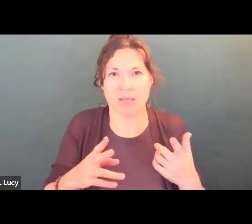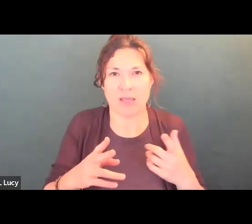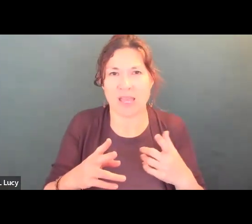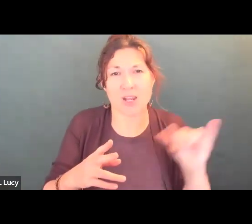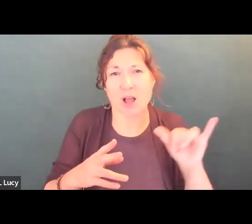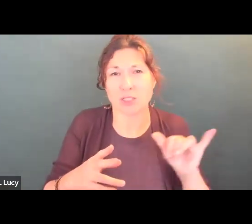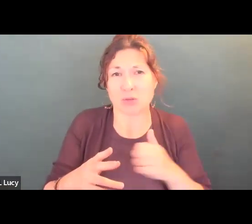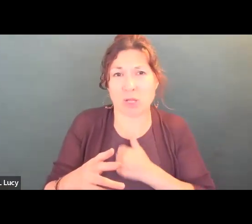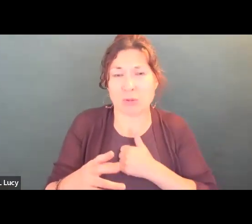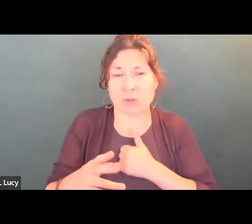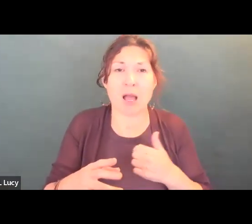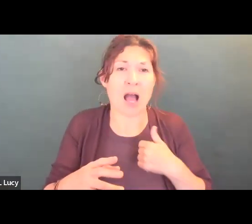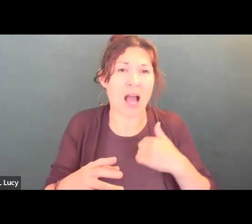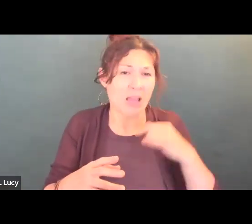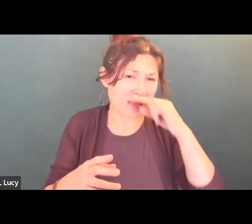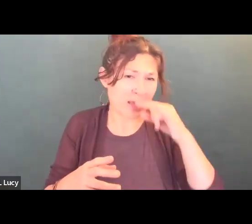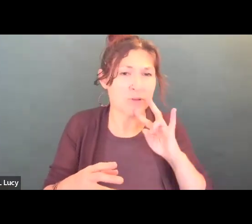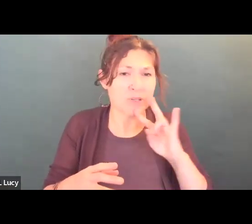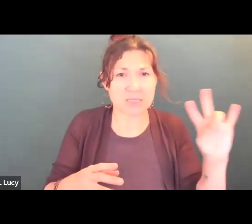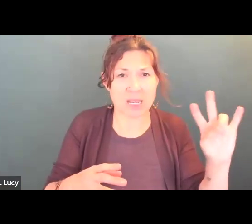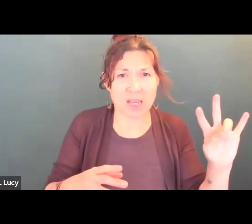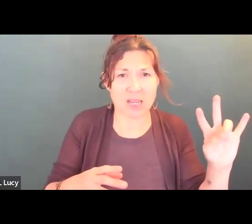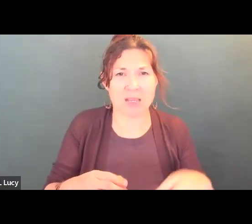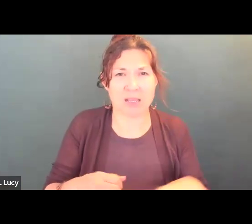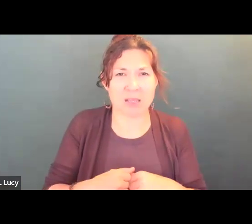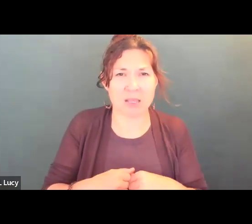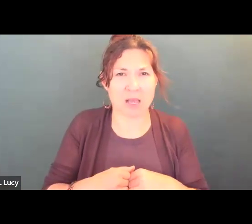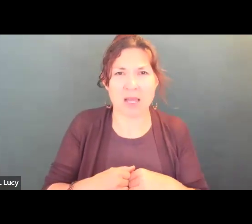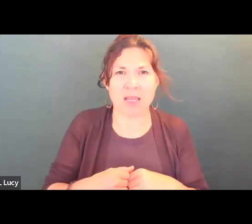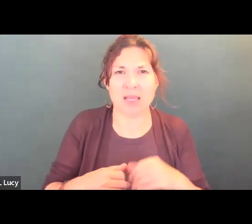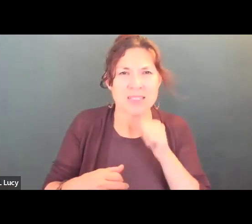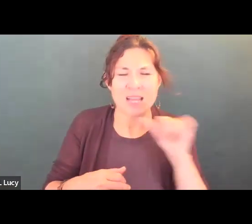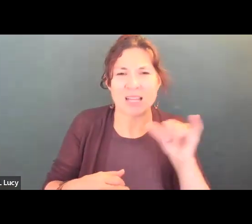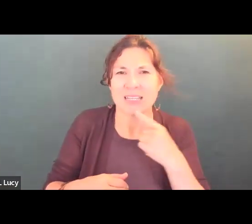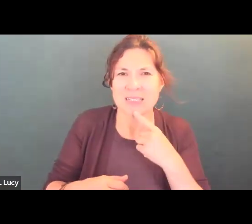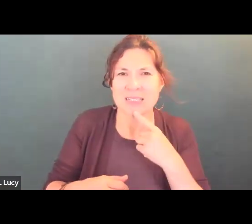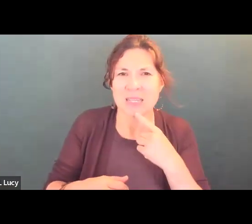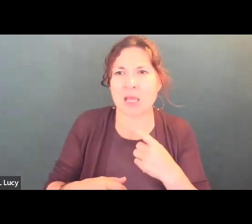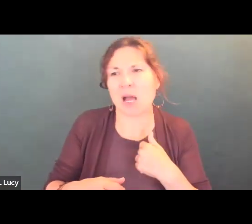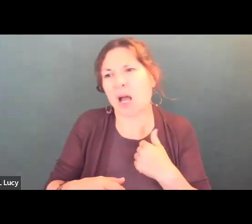I have a 7-year-old, so like we don't do like, I'm sorry, but, and I feel like we've done a lot of like, I'm sorry, but.